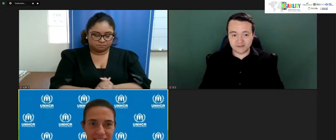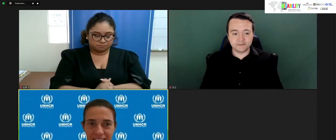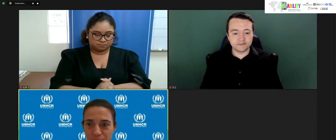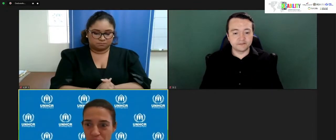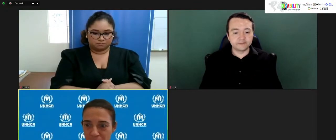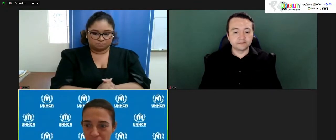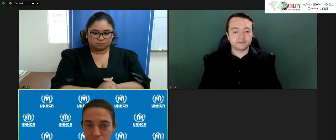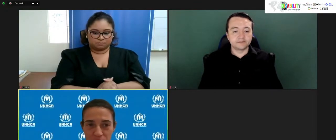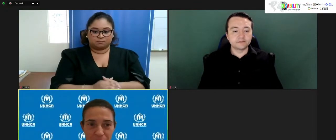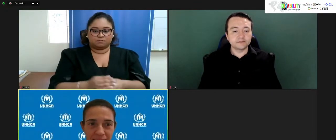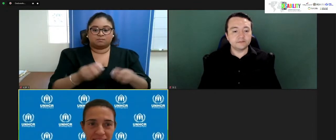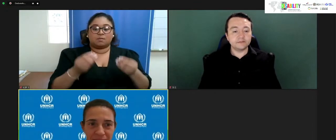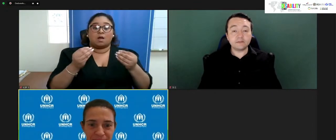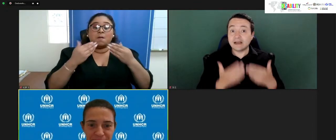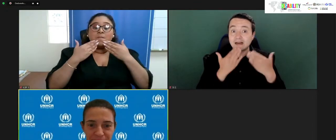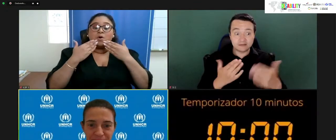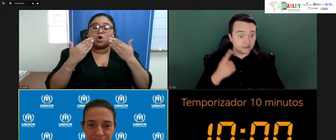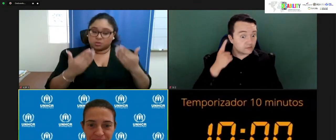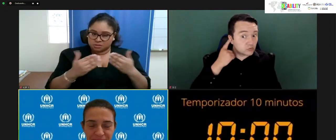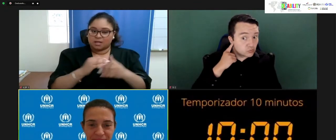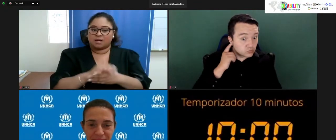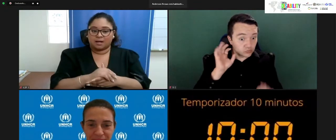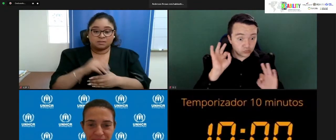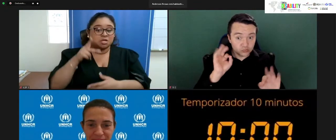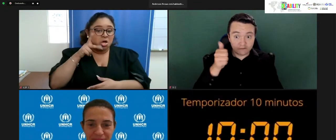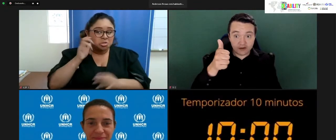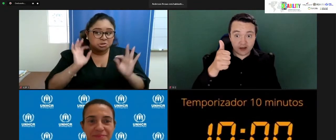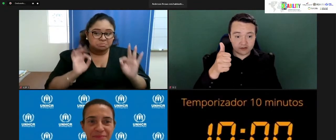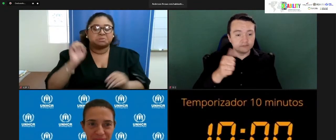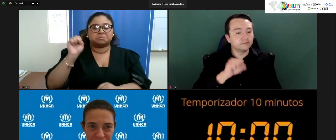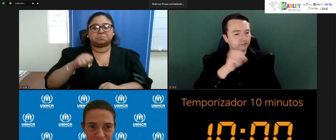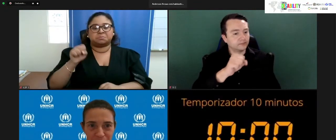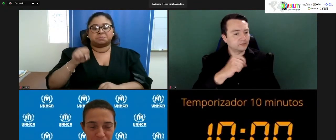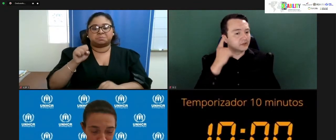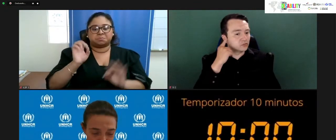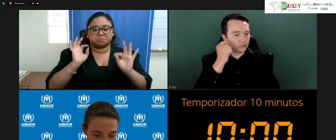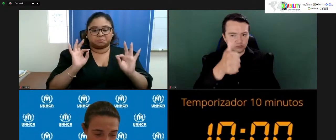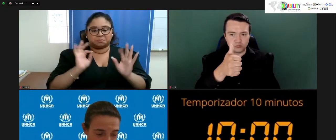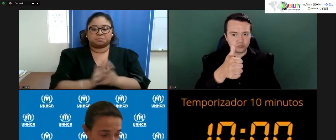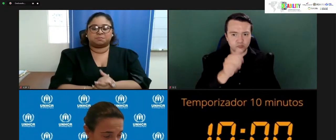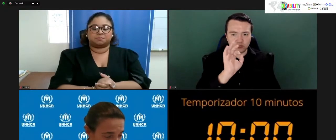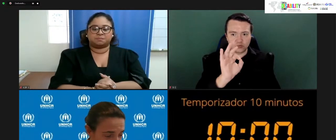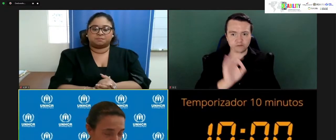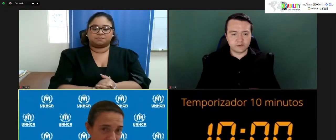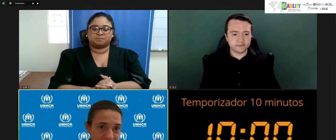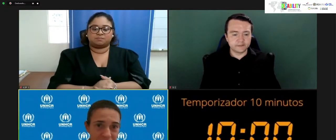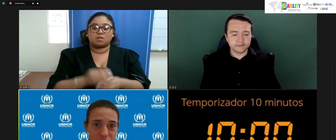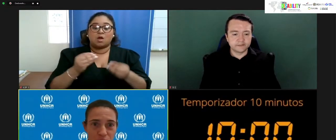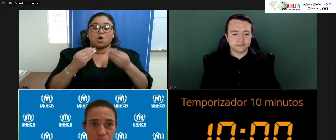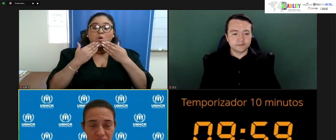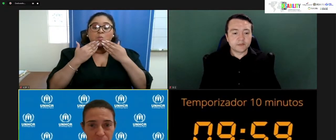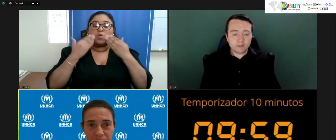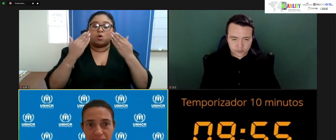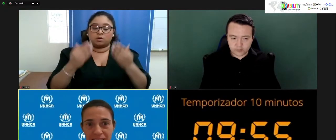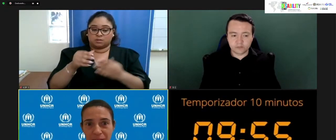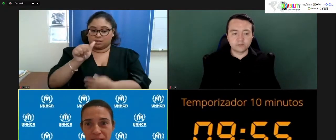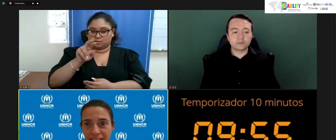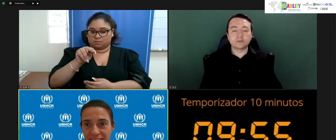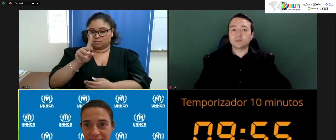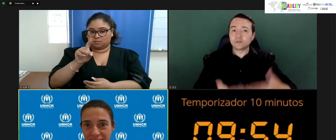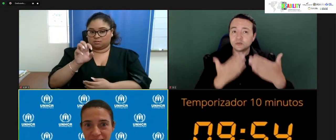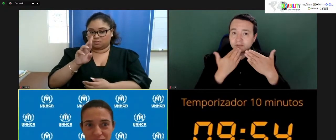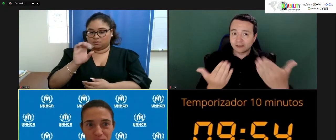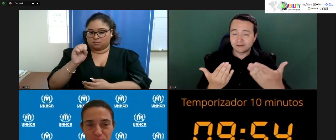your presentation thank you very much can you listen to me well yes but listen to you well well thank you very much